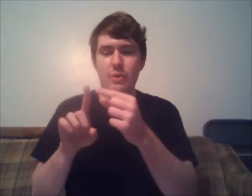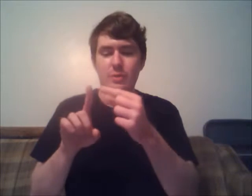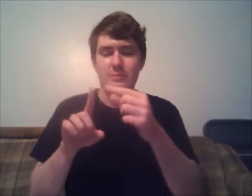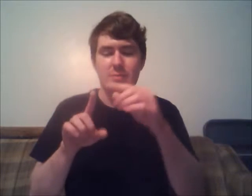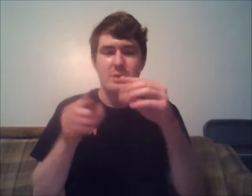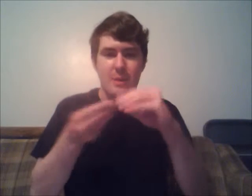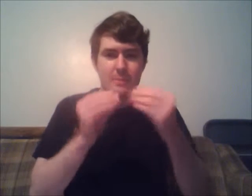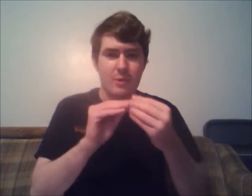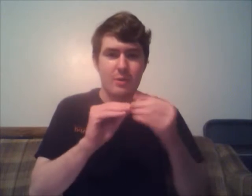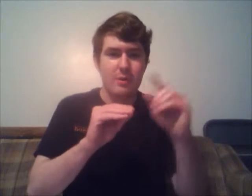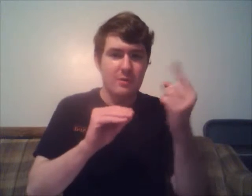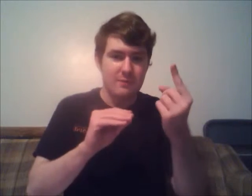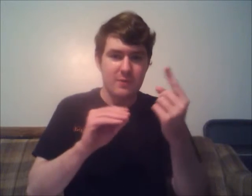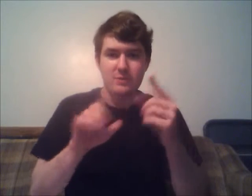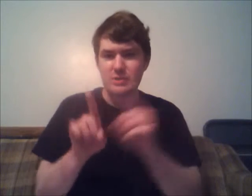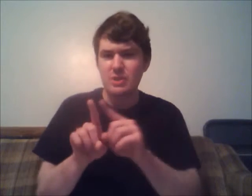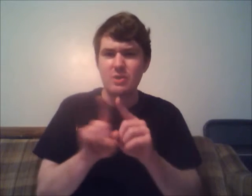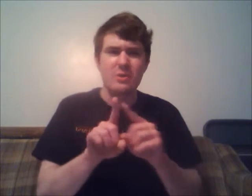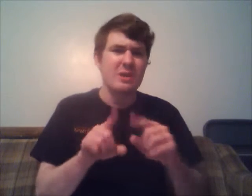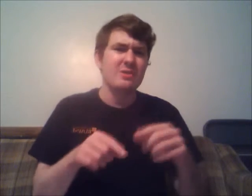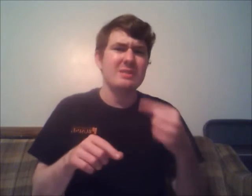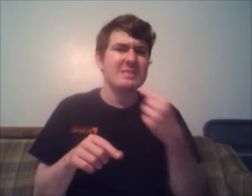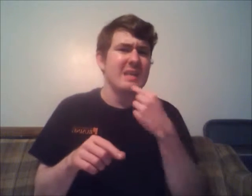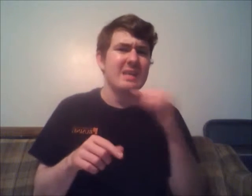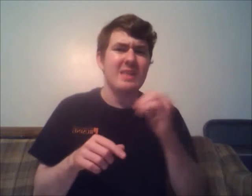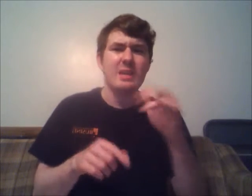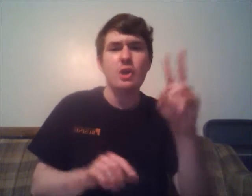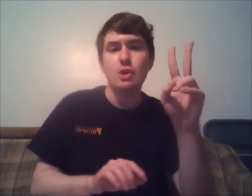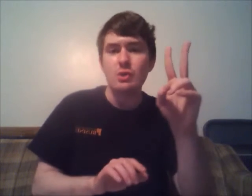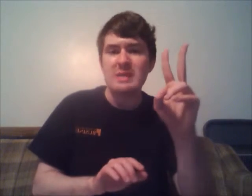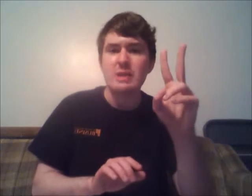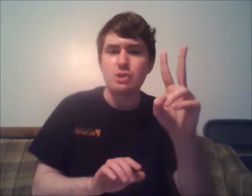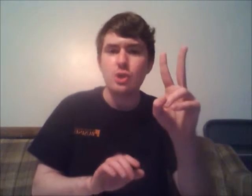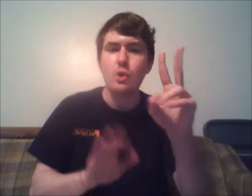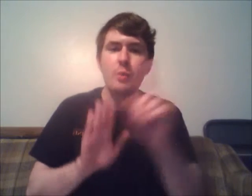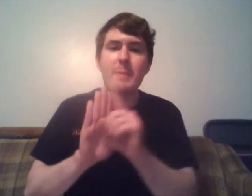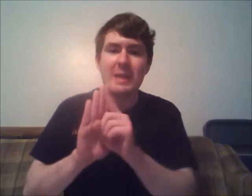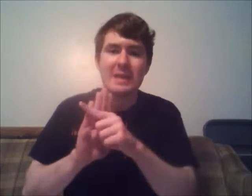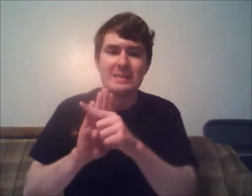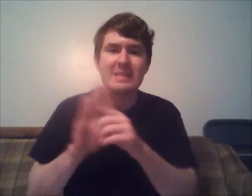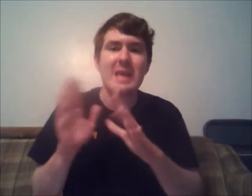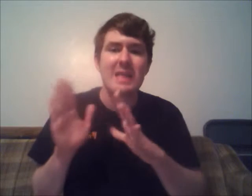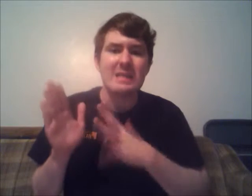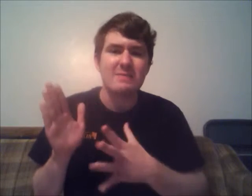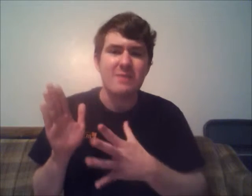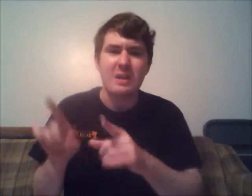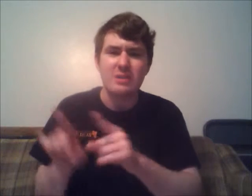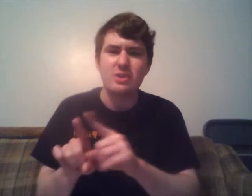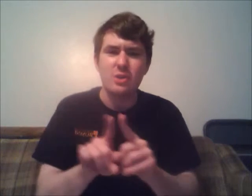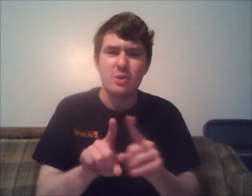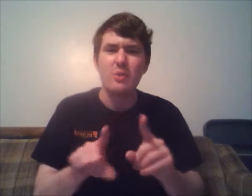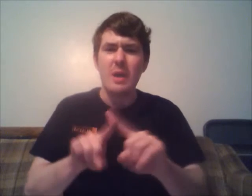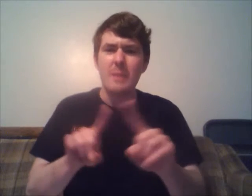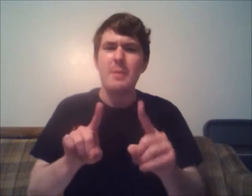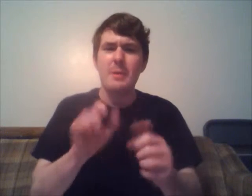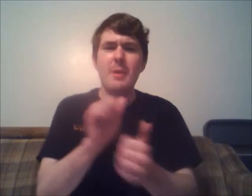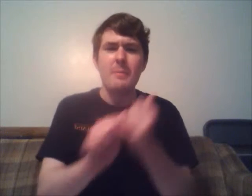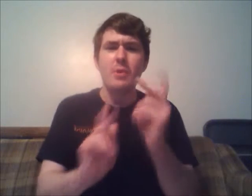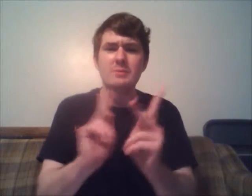the number first too. You could say like you could sign 2 minutes, and that's fine too. But most people,